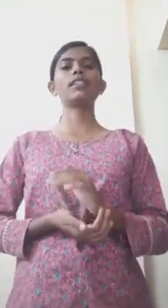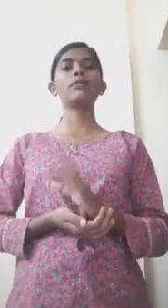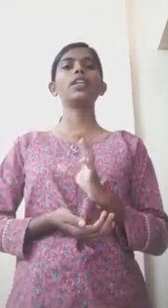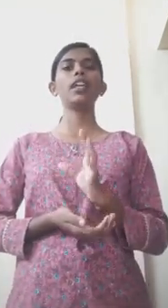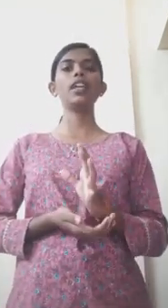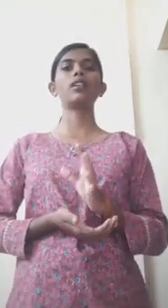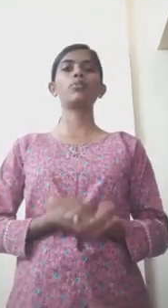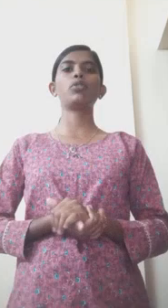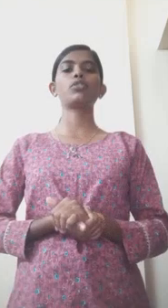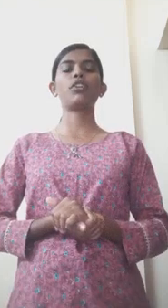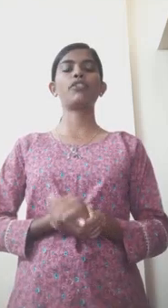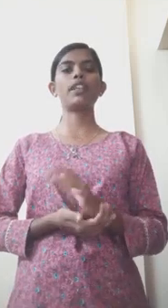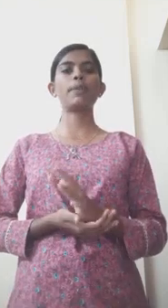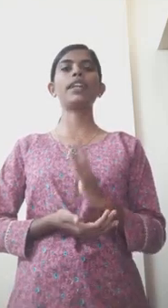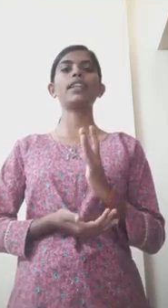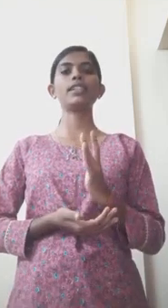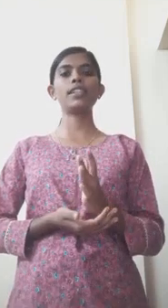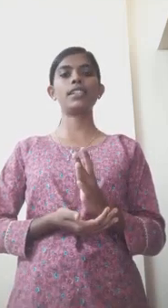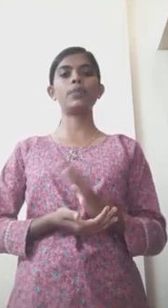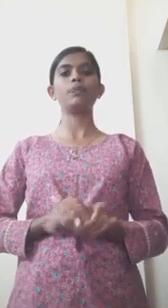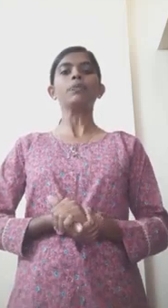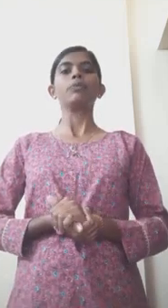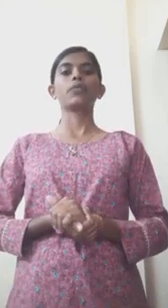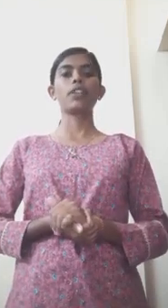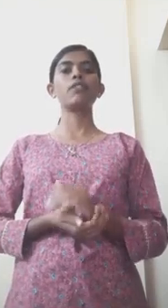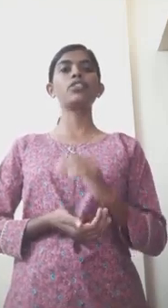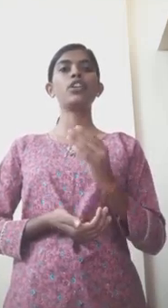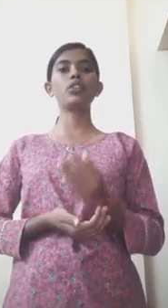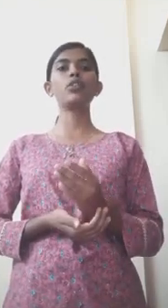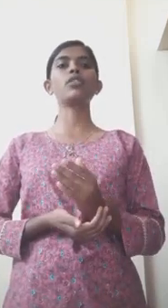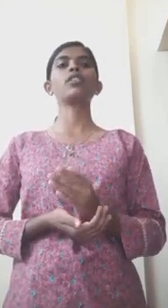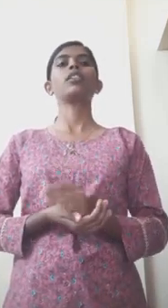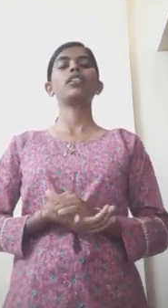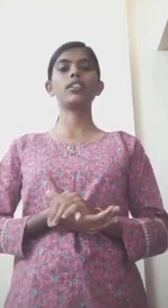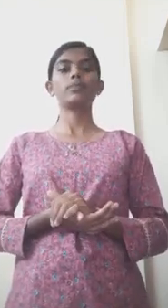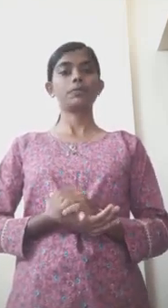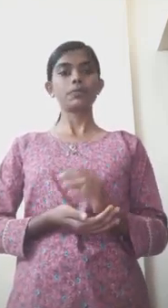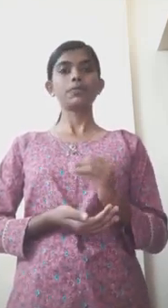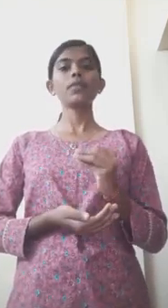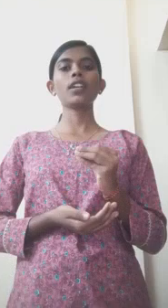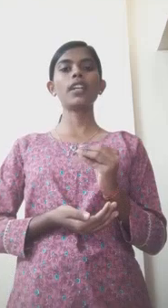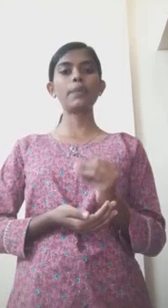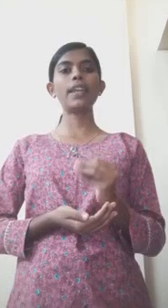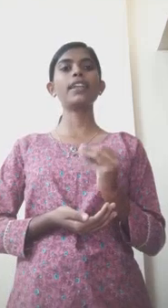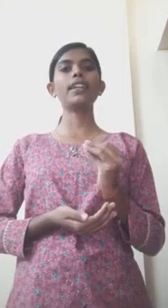some key components of respiratory system, which includes the respiratory